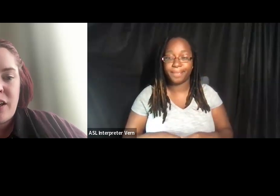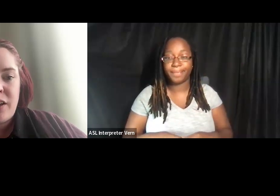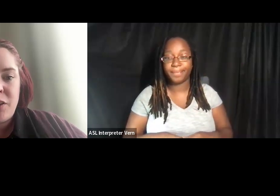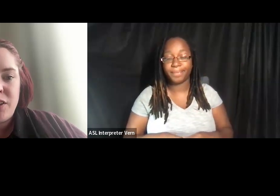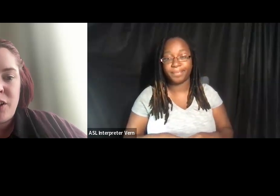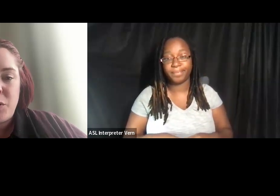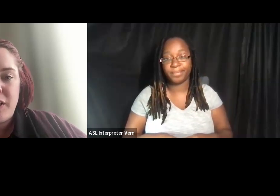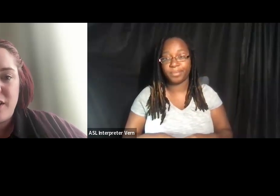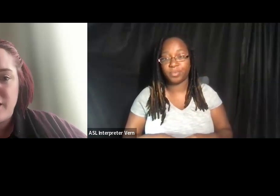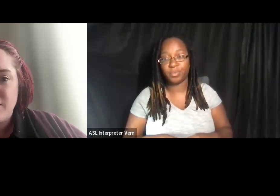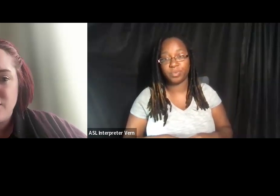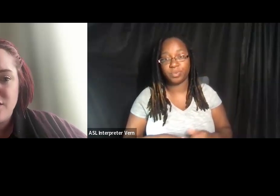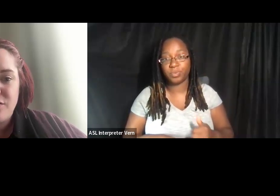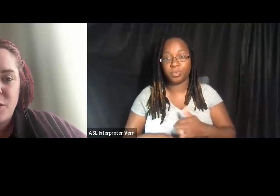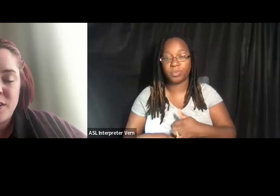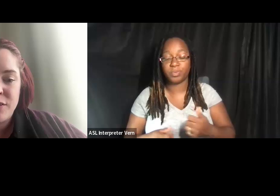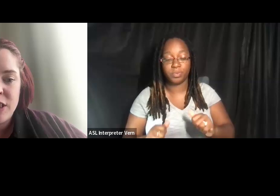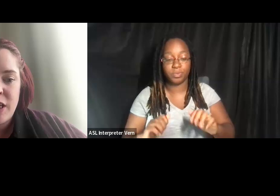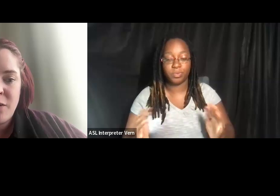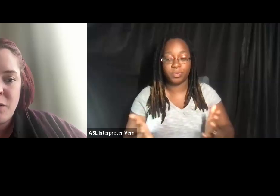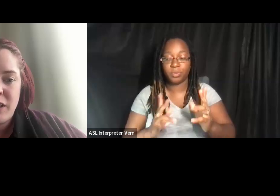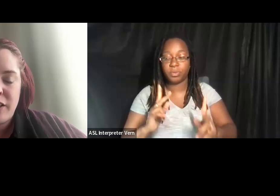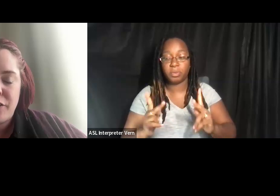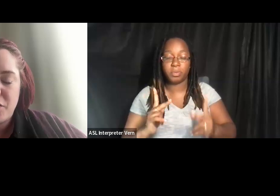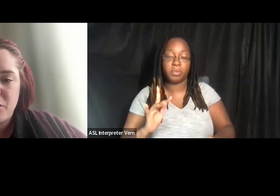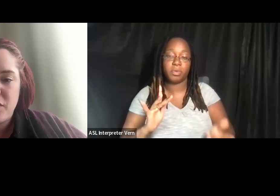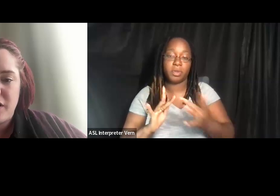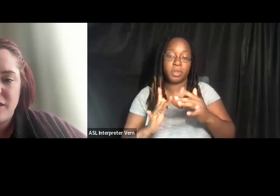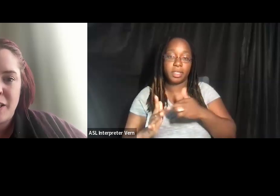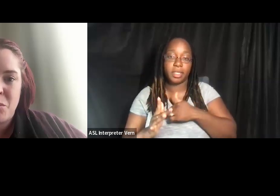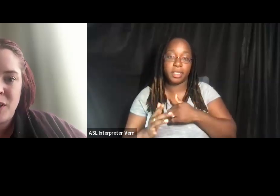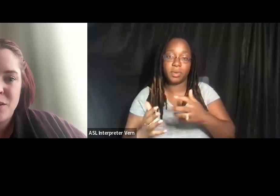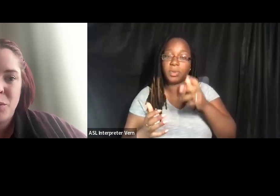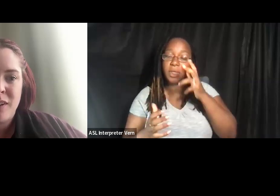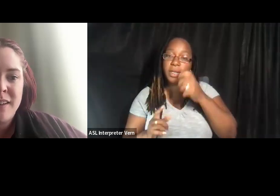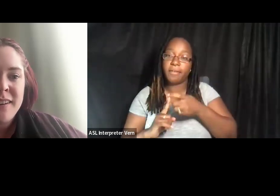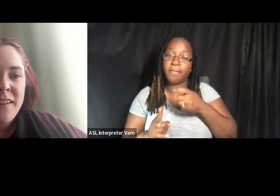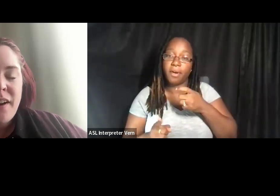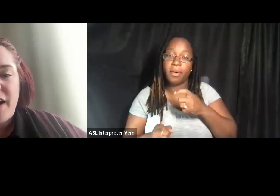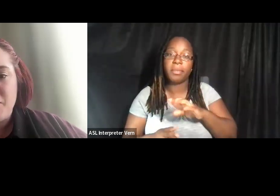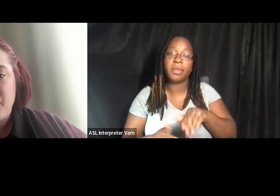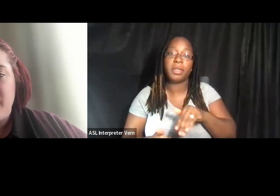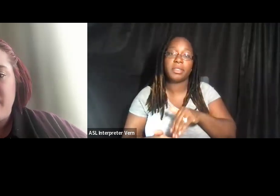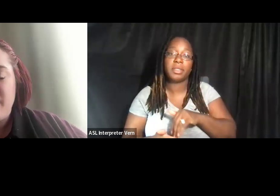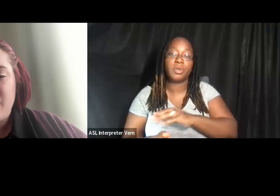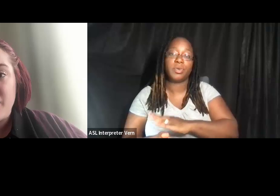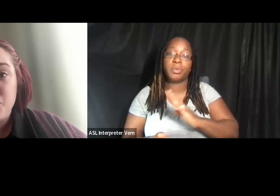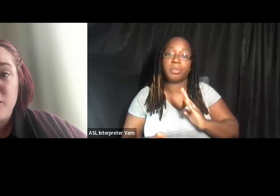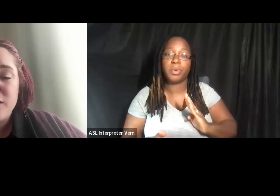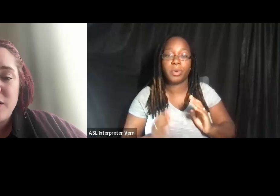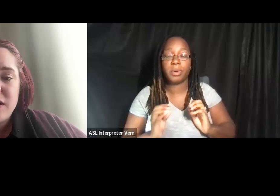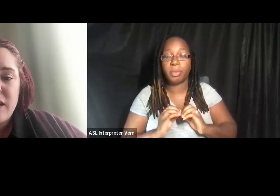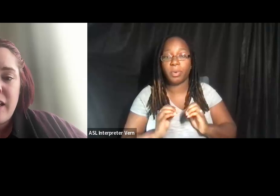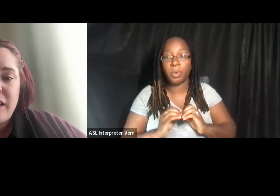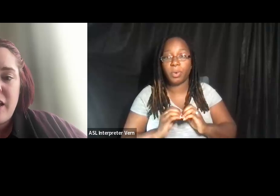And we encourage folks to reach out. We want to hear from center boards more. As